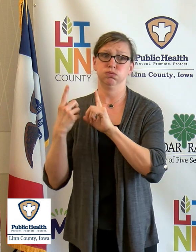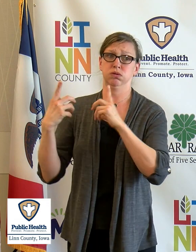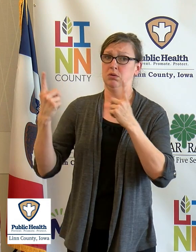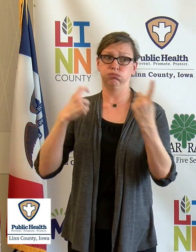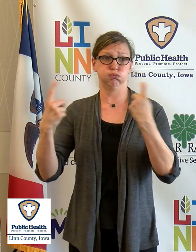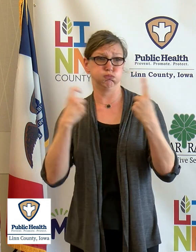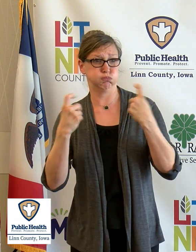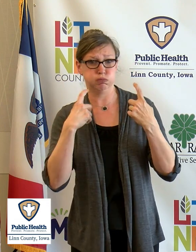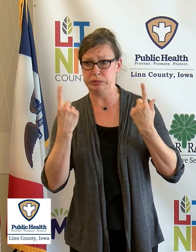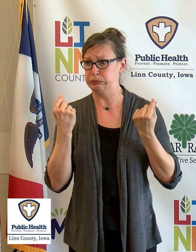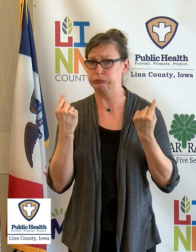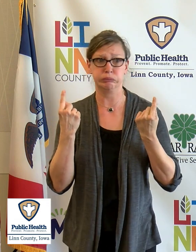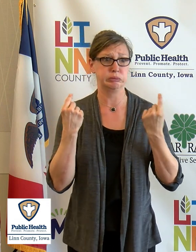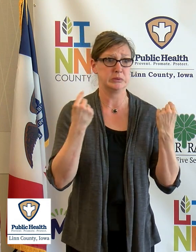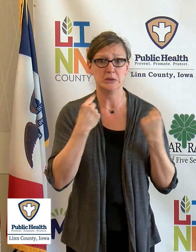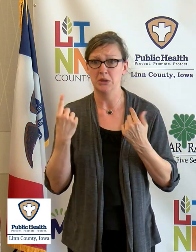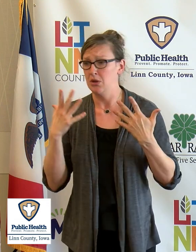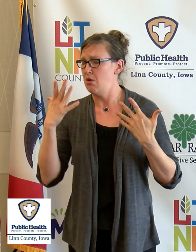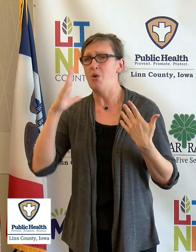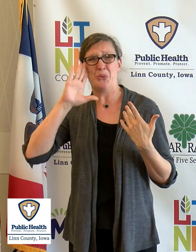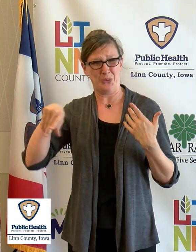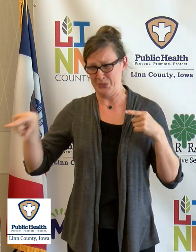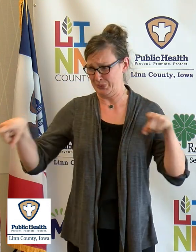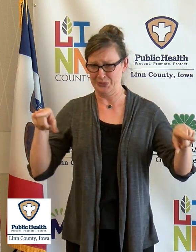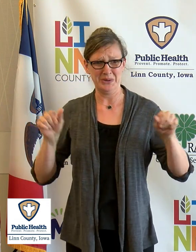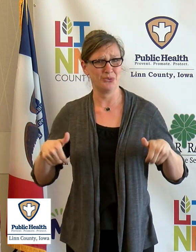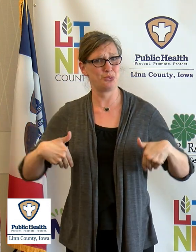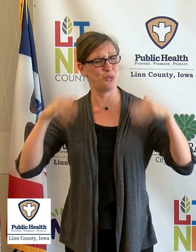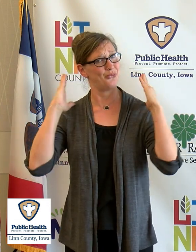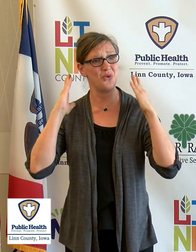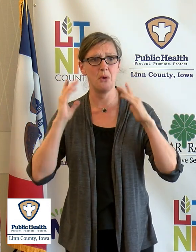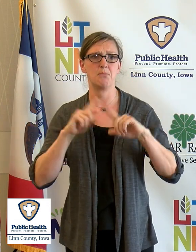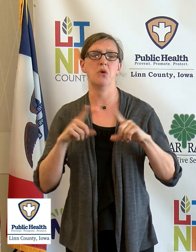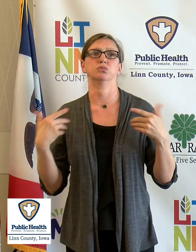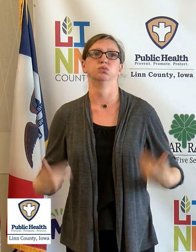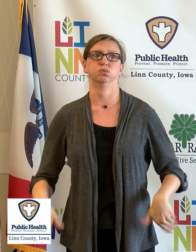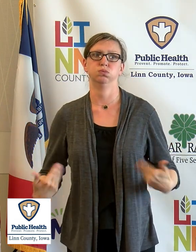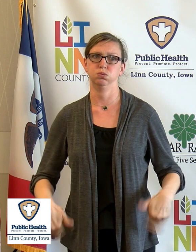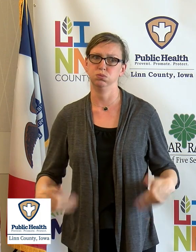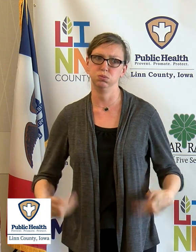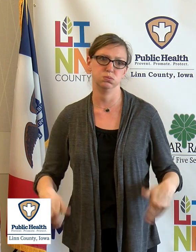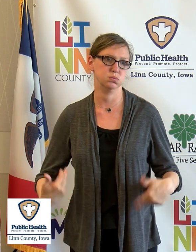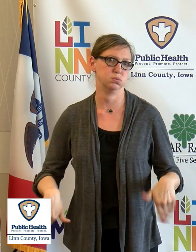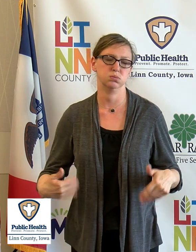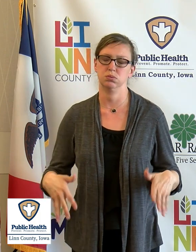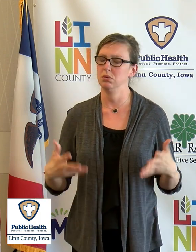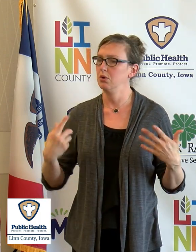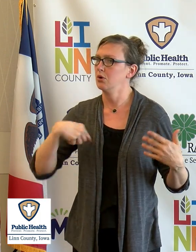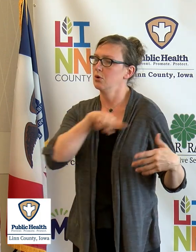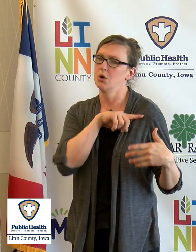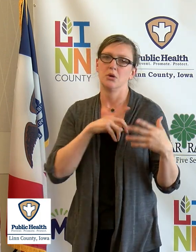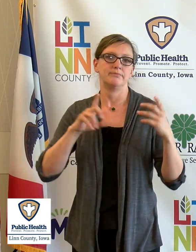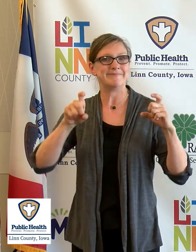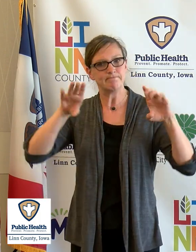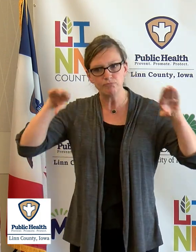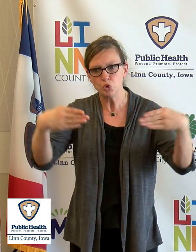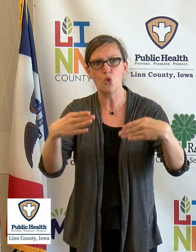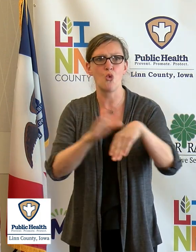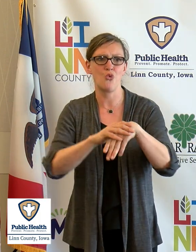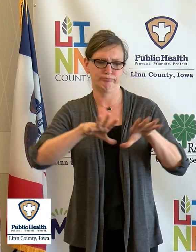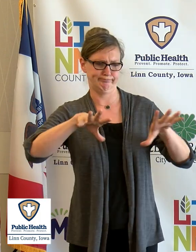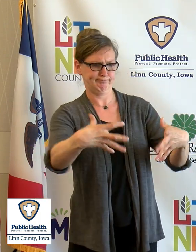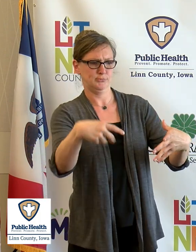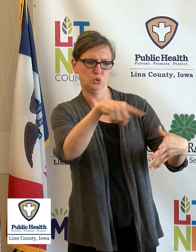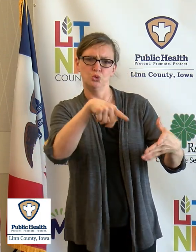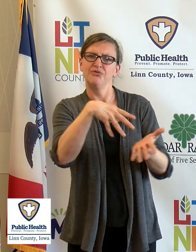individuals. They are champions for the most vulnerable, and they are not thanked enough. And I also want to give a special shout